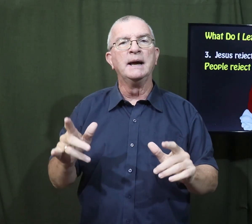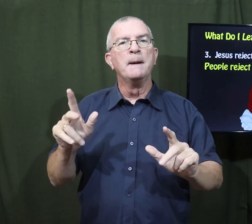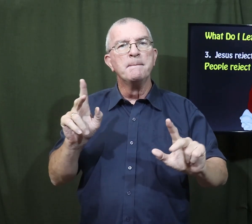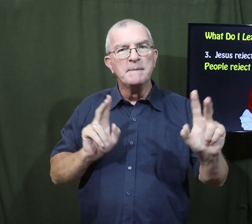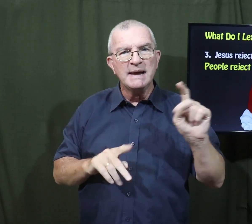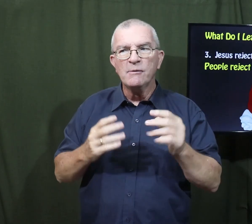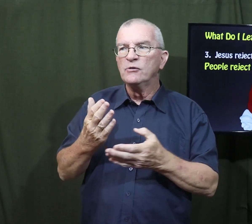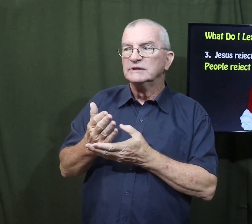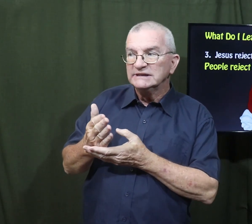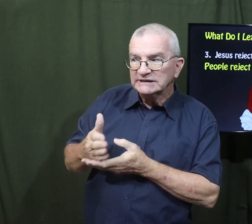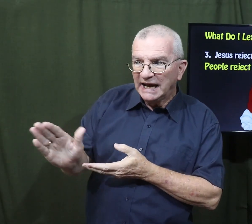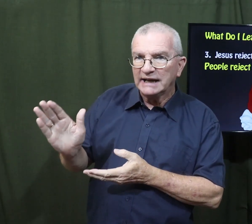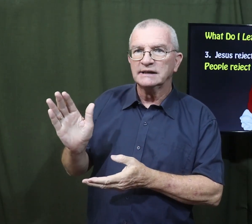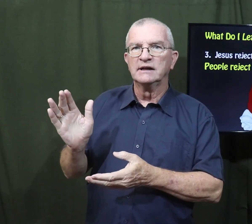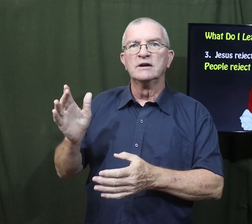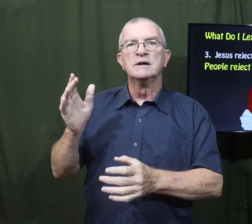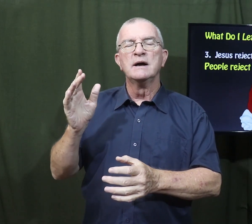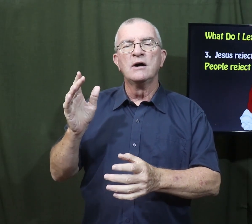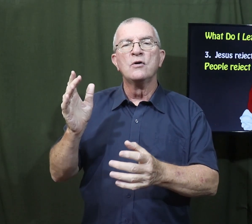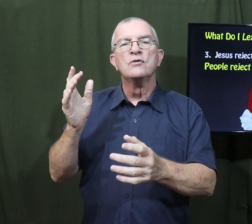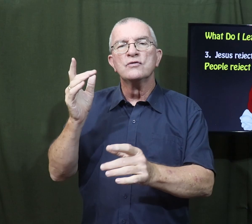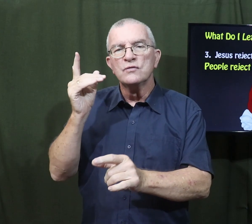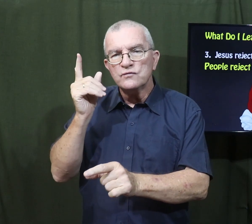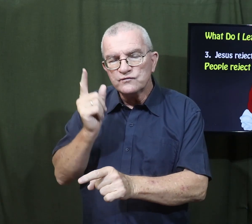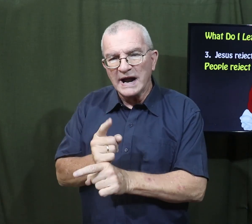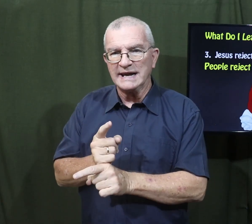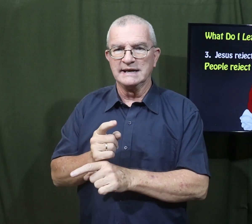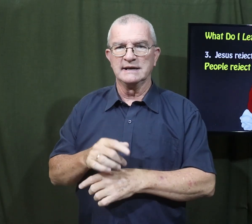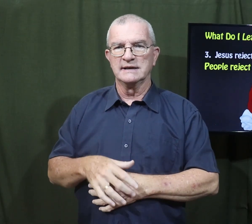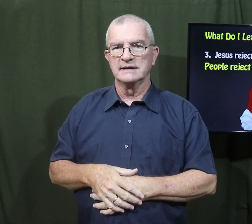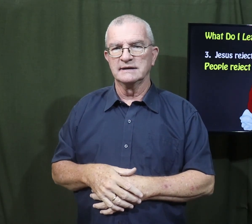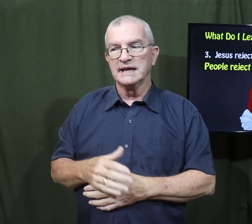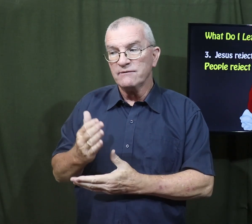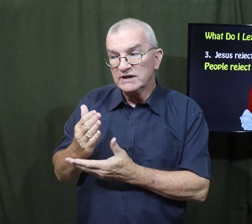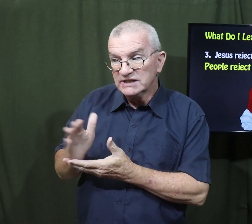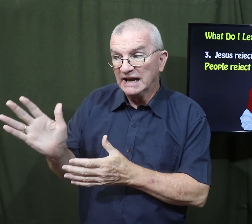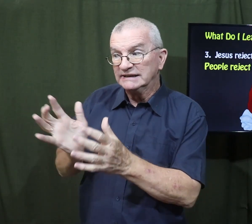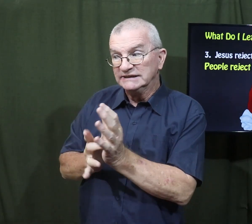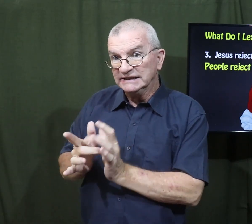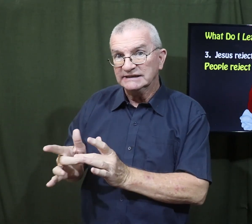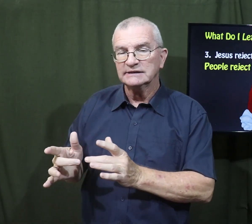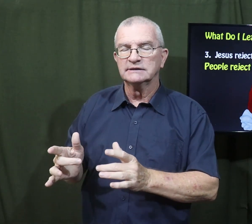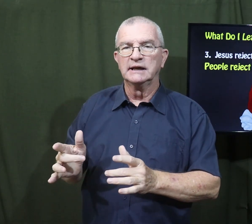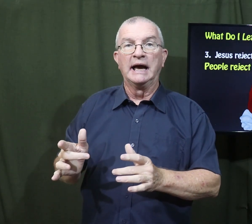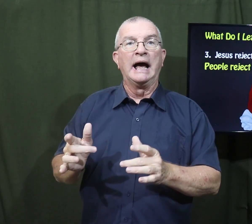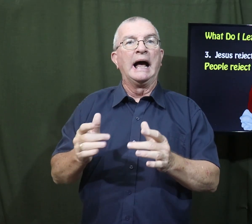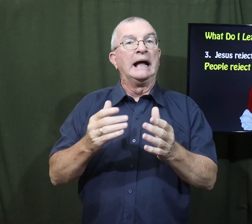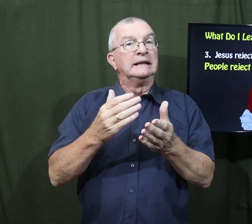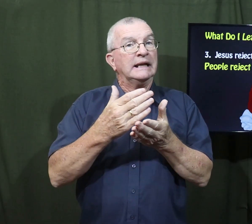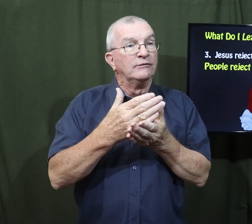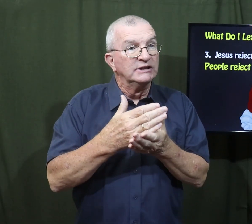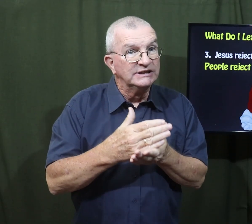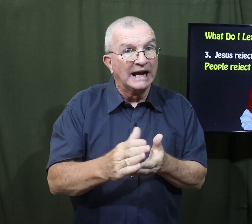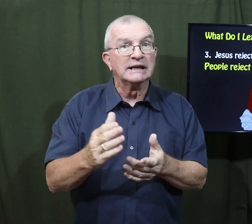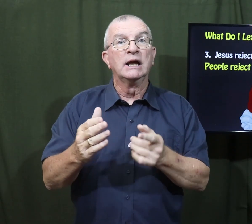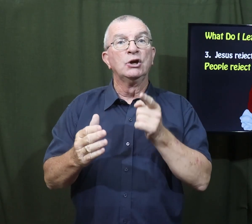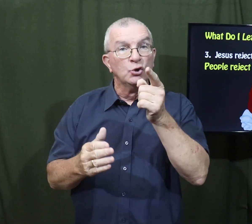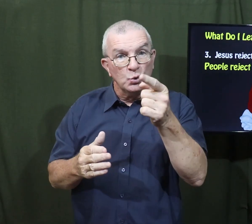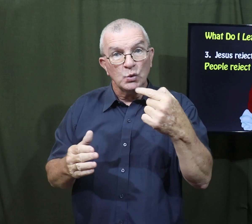It's the same today. They reject Him because He's right. And they'll reject